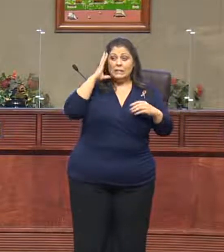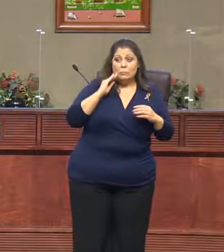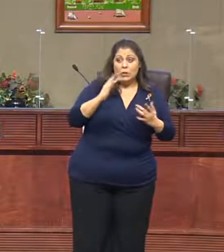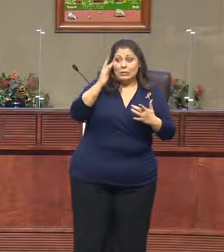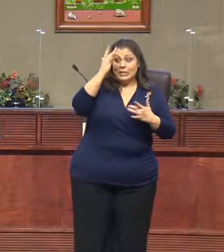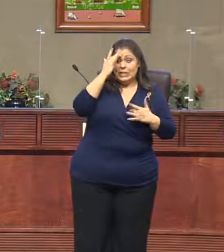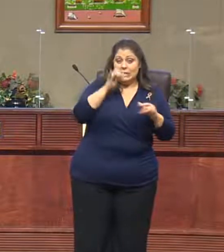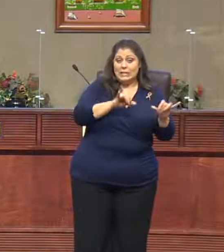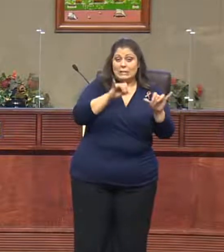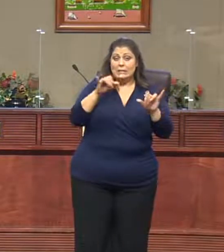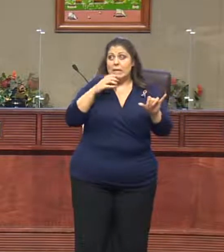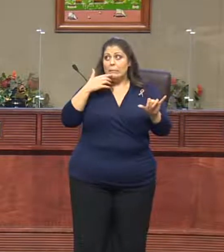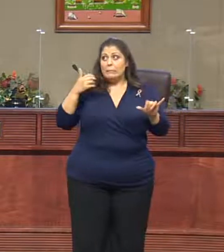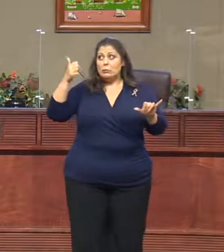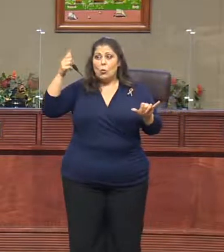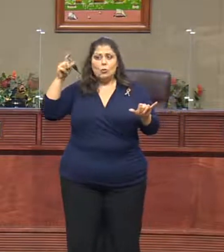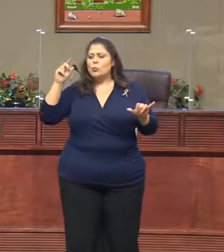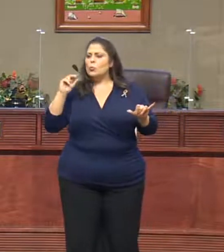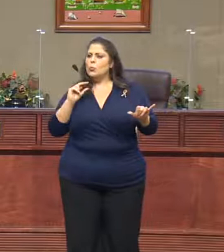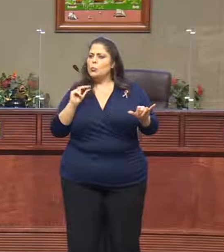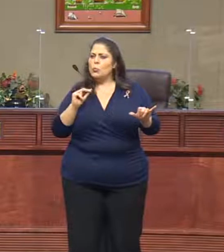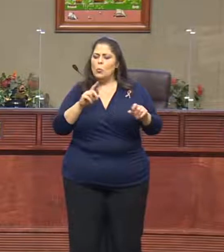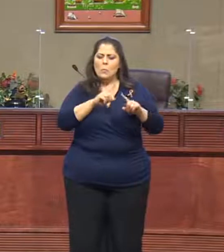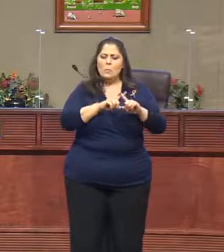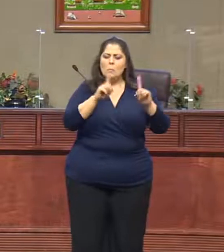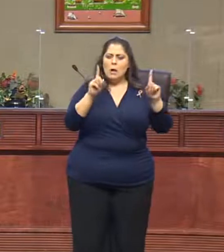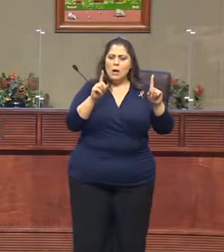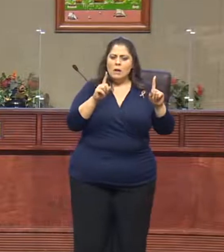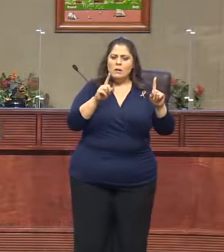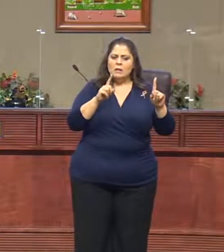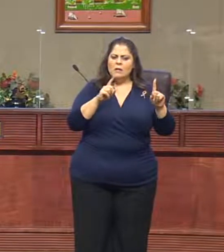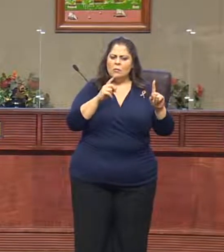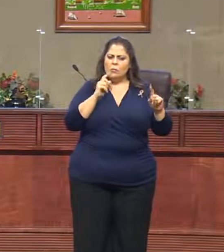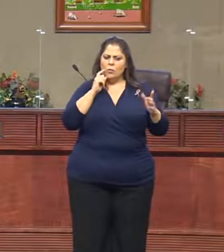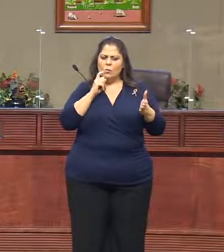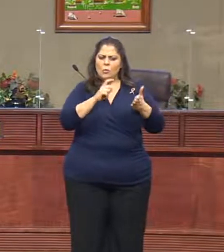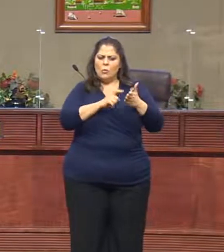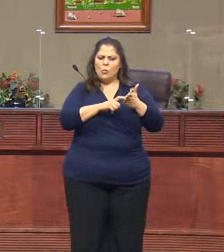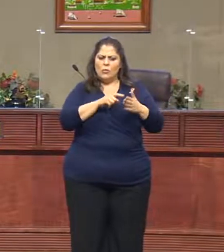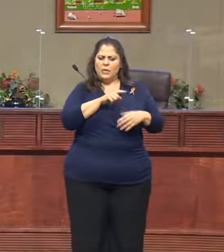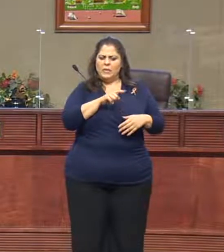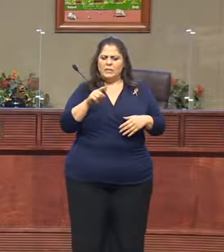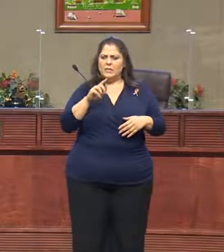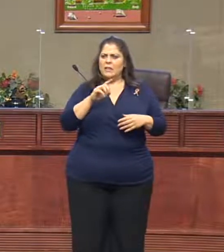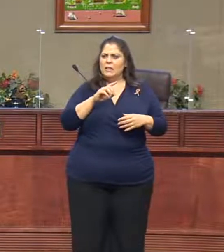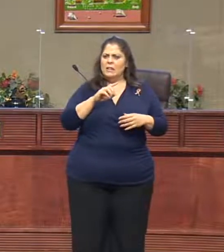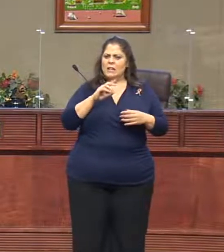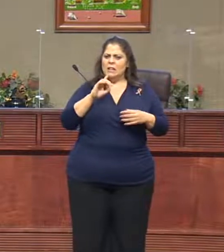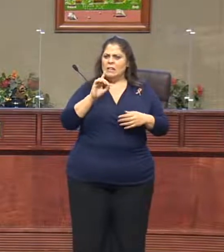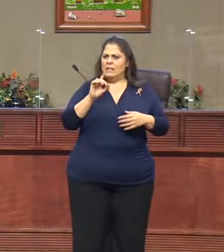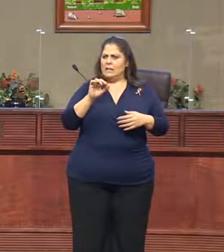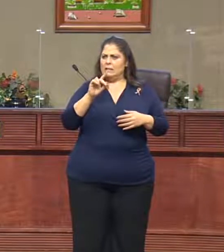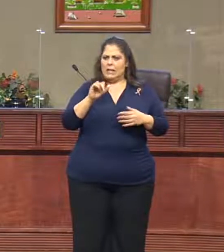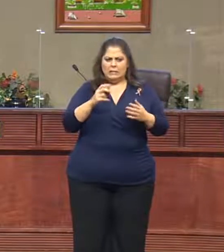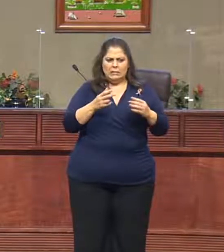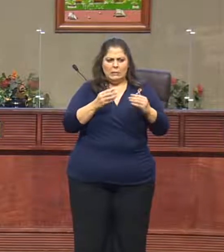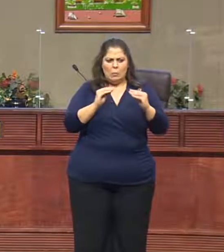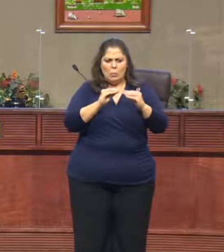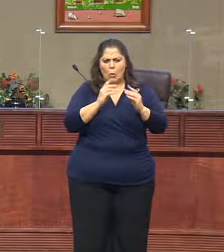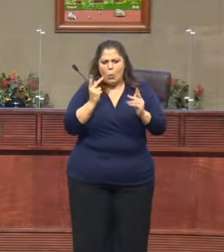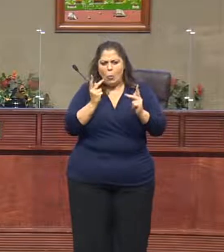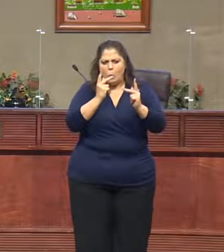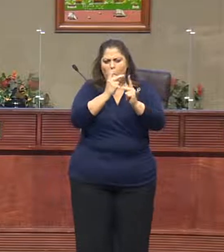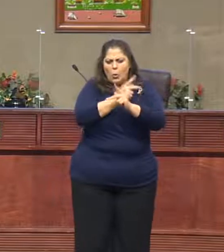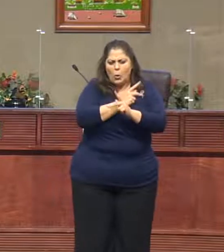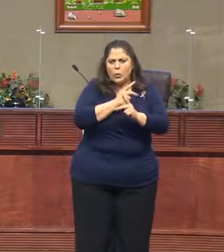older people did, we have seen an increase in severity of these cases and hospitalization at the national level, not